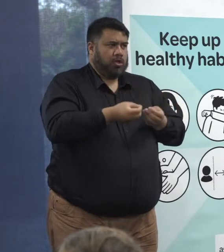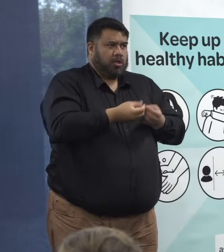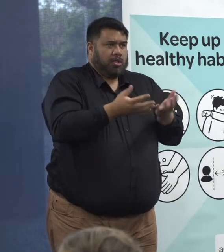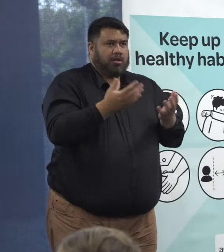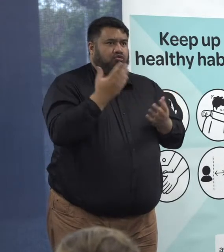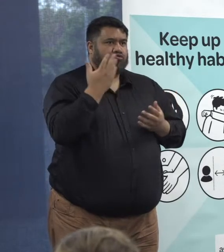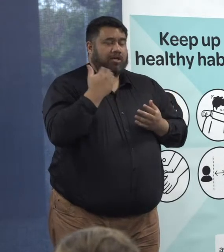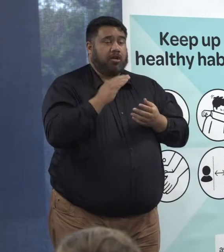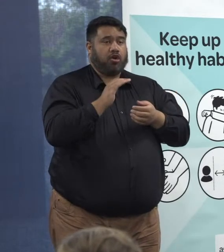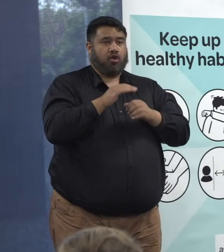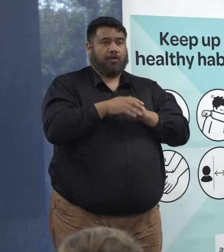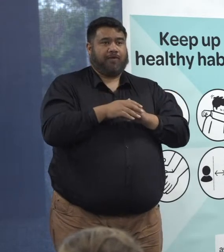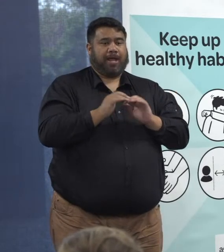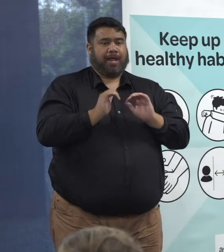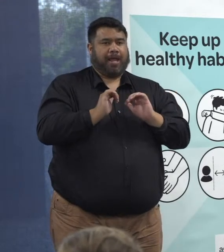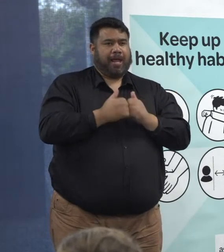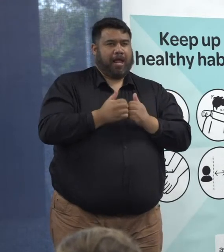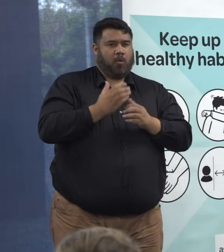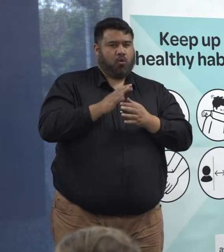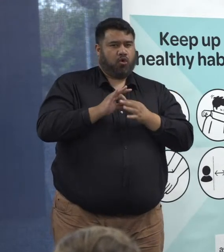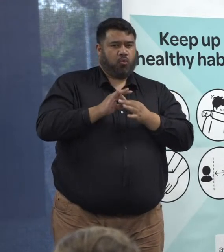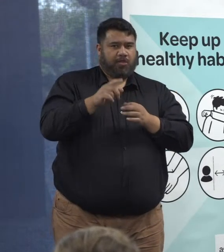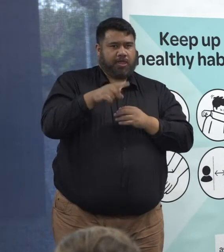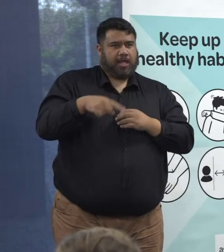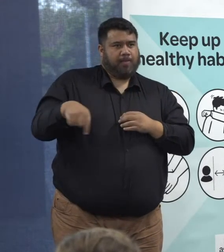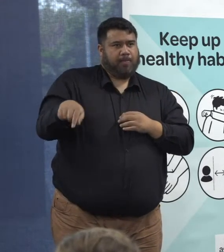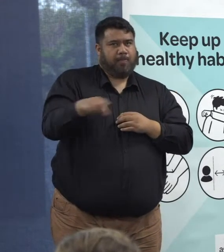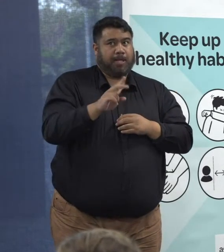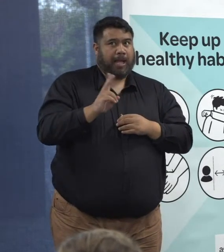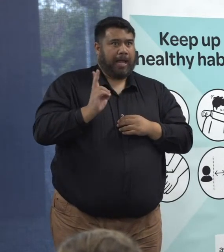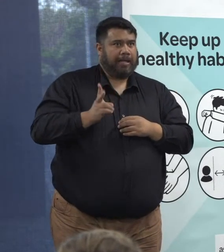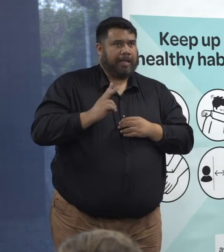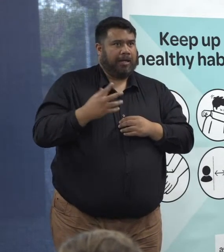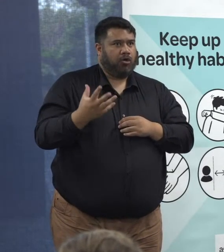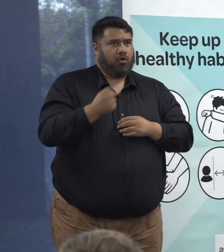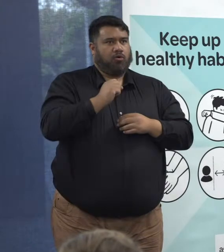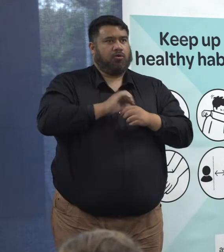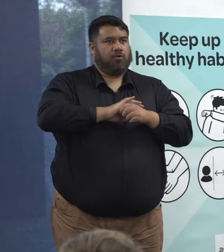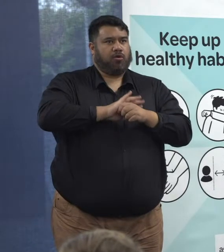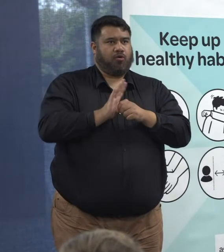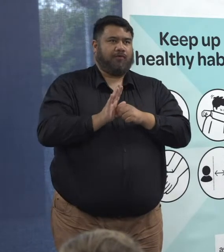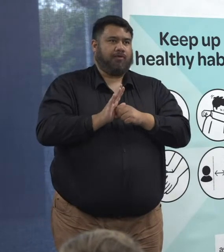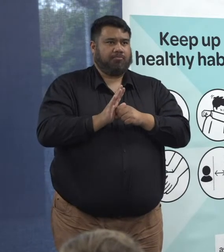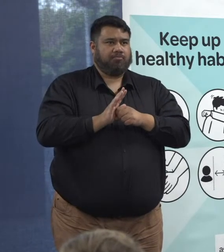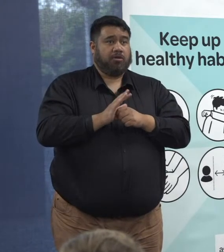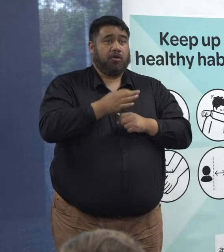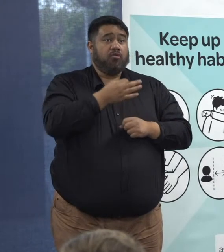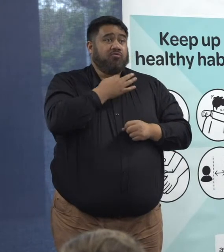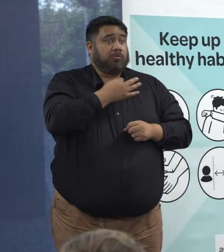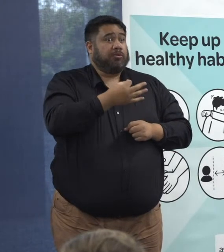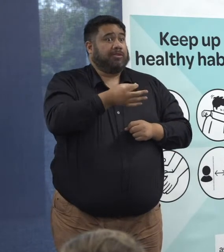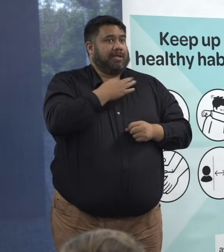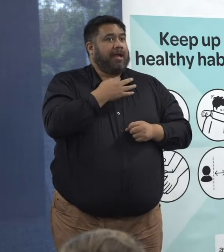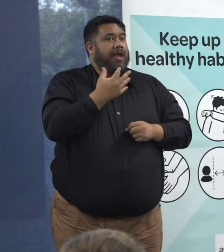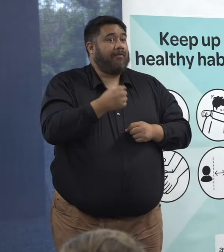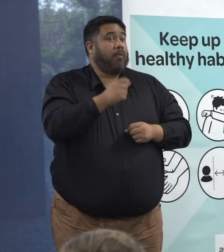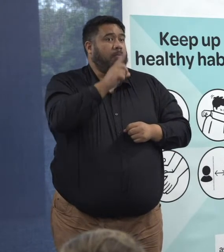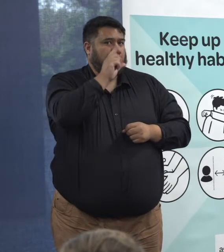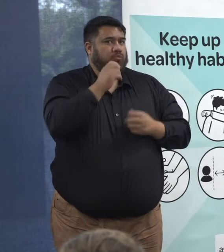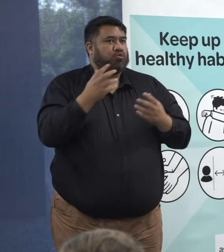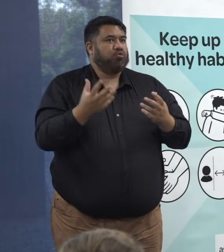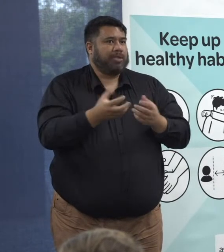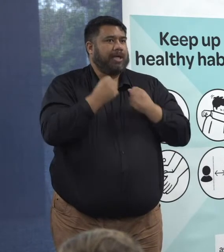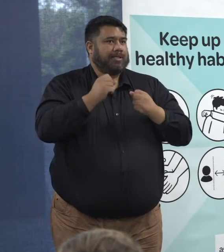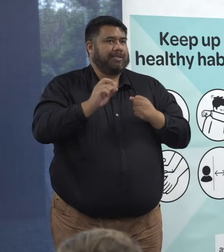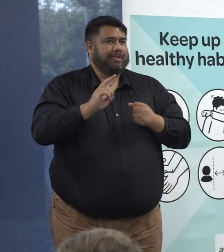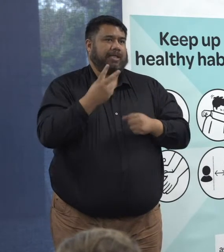whether and how to test people who might be reinfected with COVID. There is a risk. It seems to be a small risk, but there is a risk